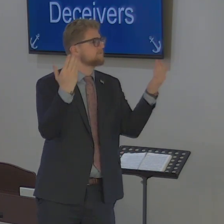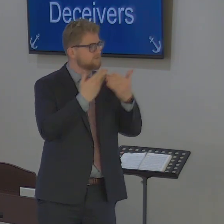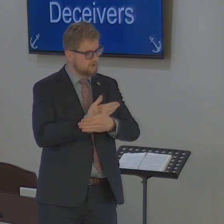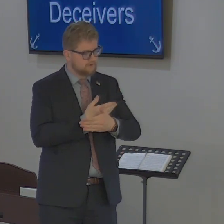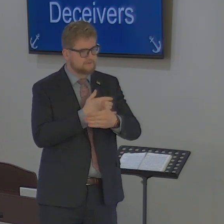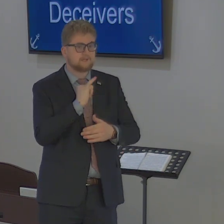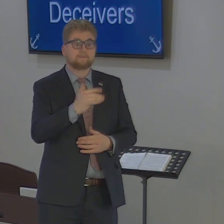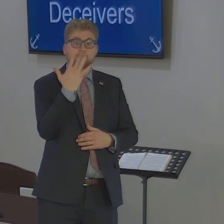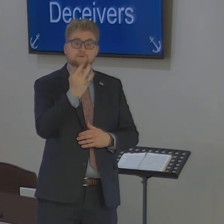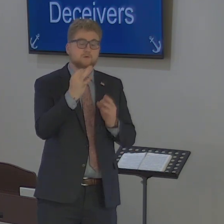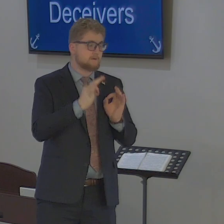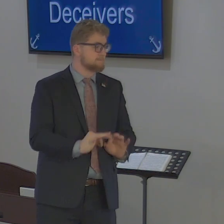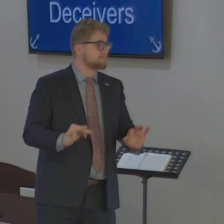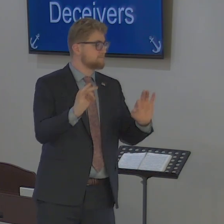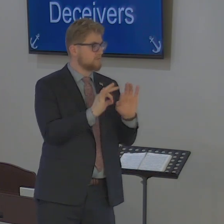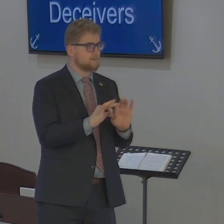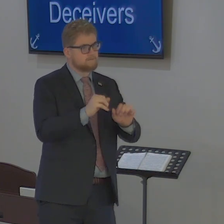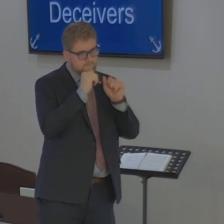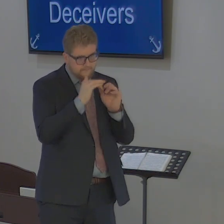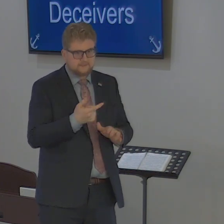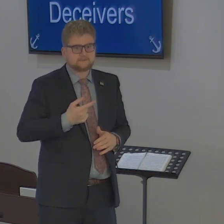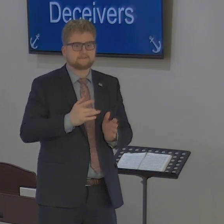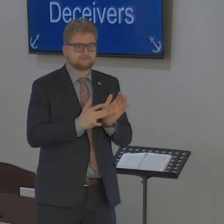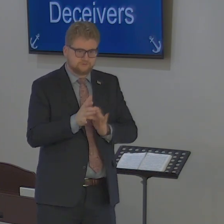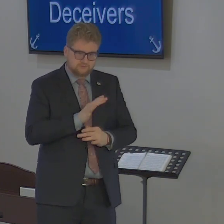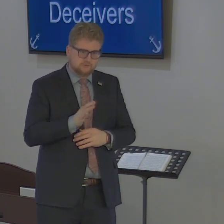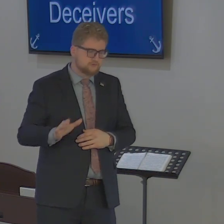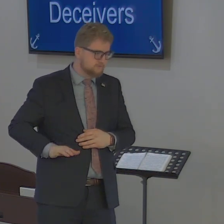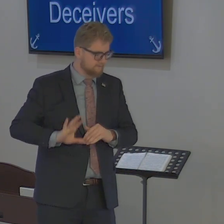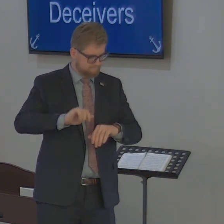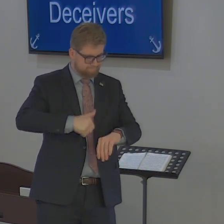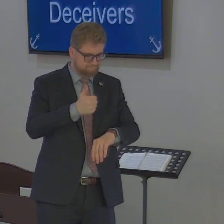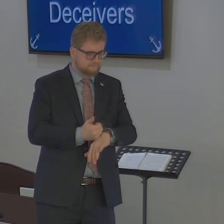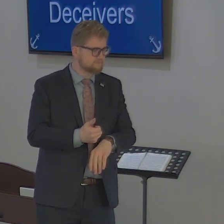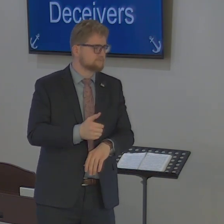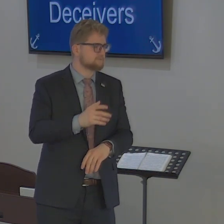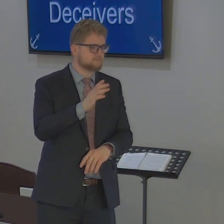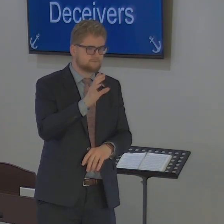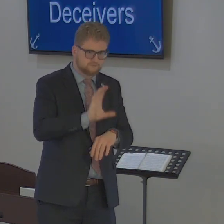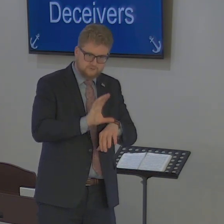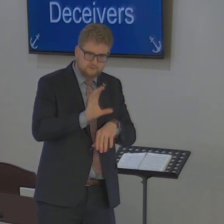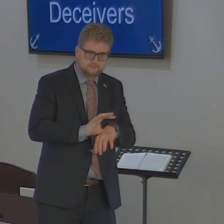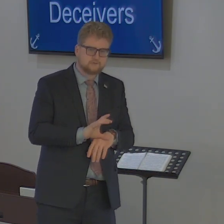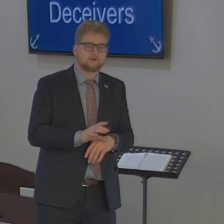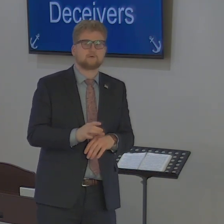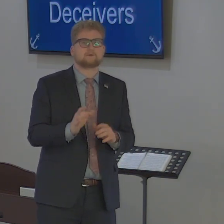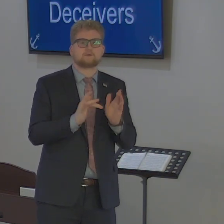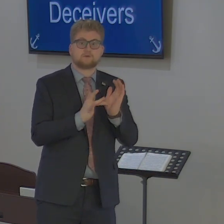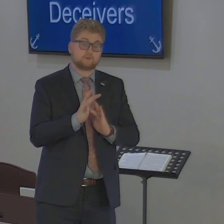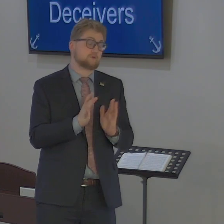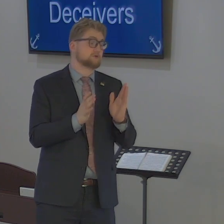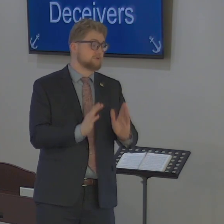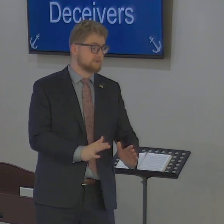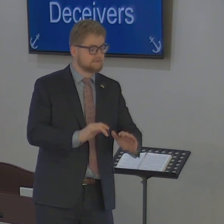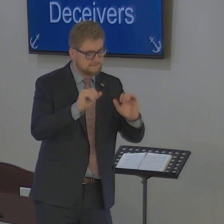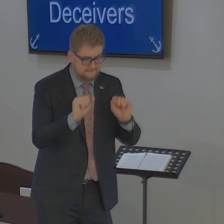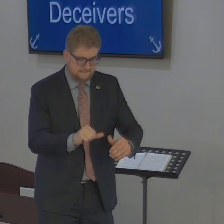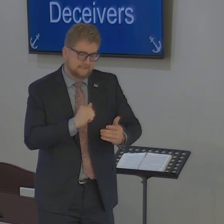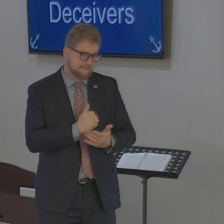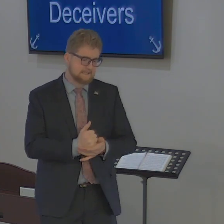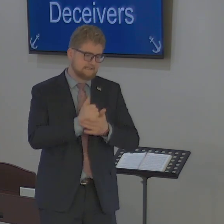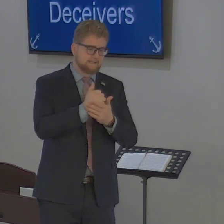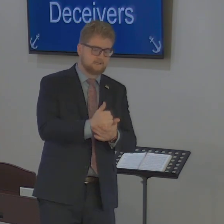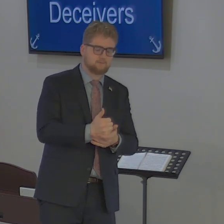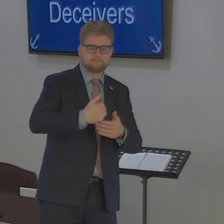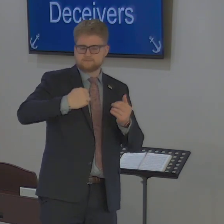That's why it's so important and such a blessing that Jesus Christ established the church, let alone Christians, that we can help and support